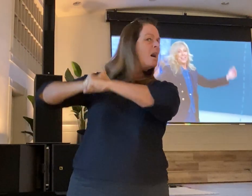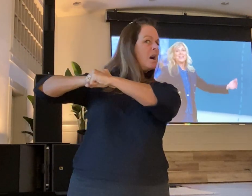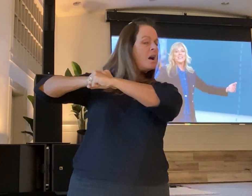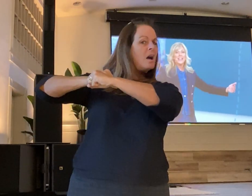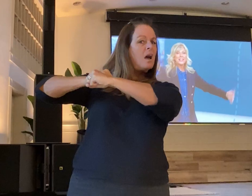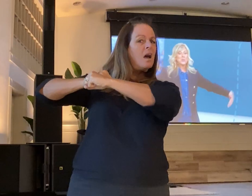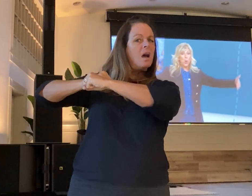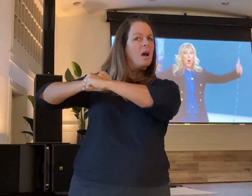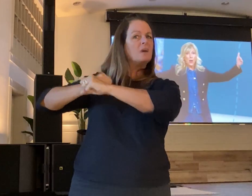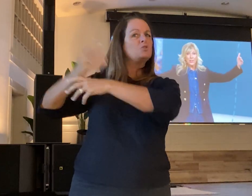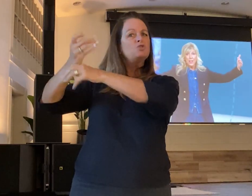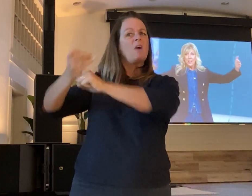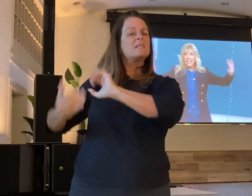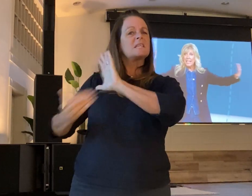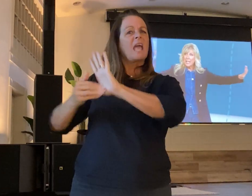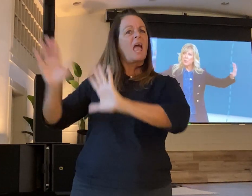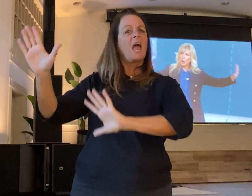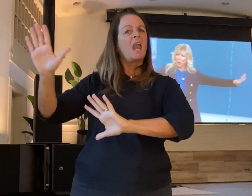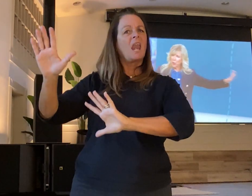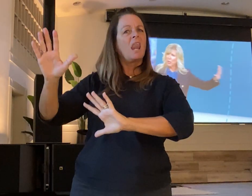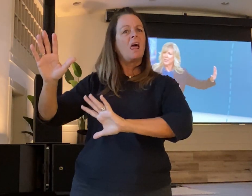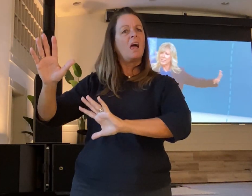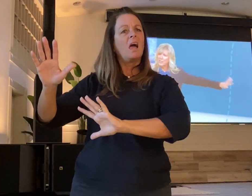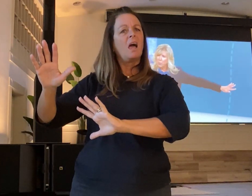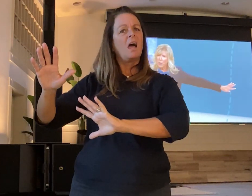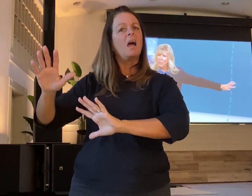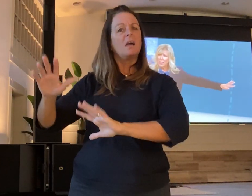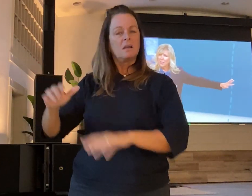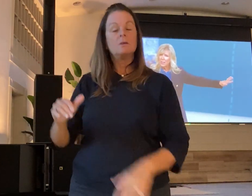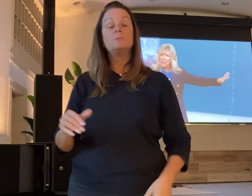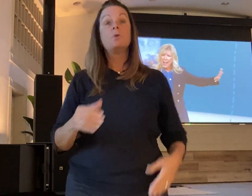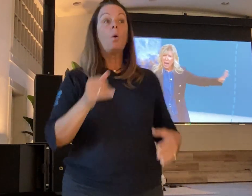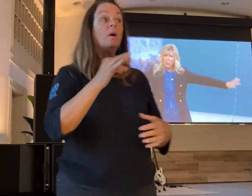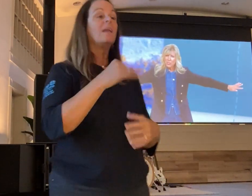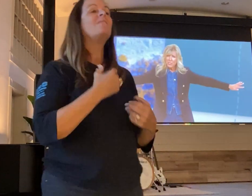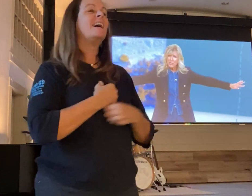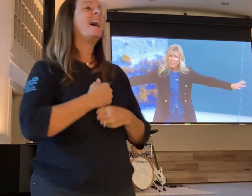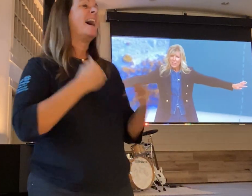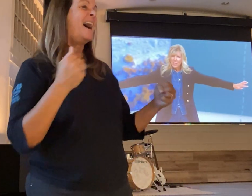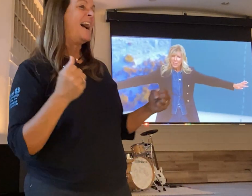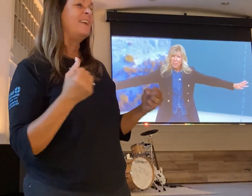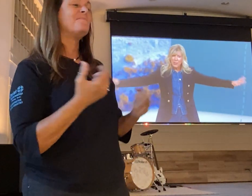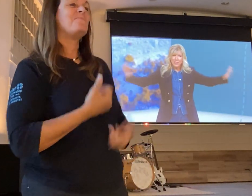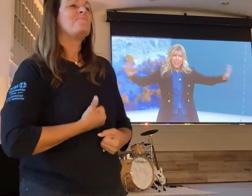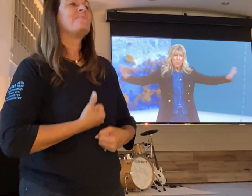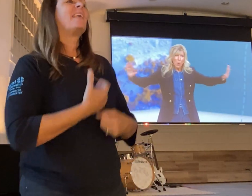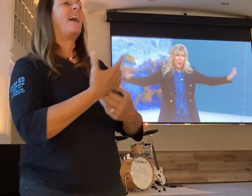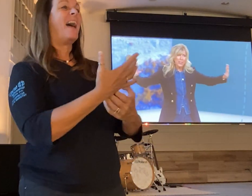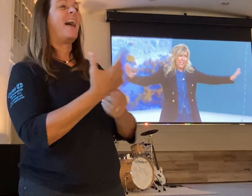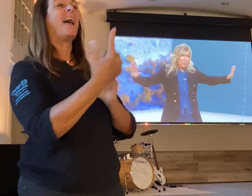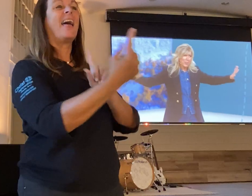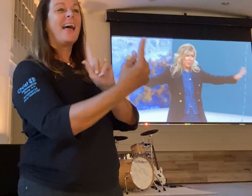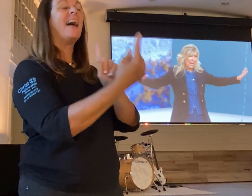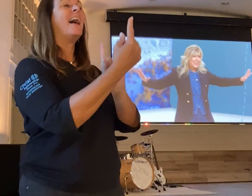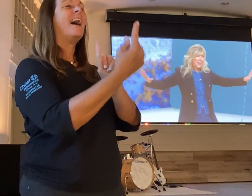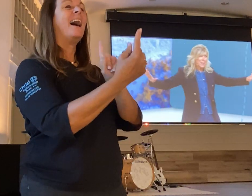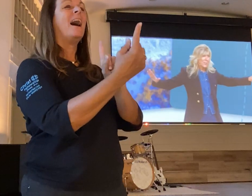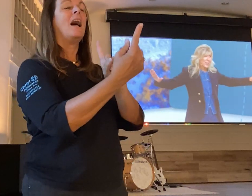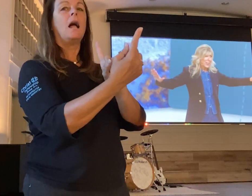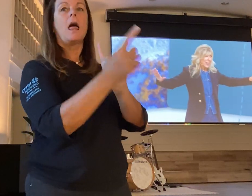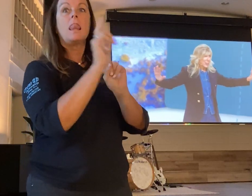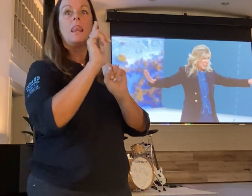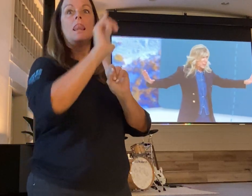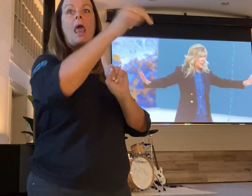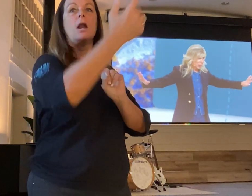walls. And these walls, they keep the hurt and the disappointment out. But the same walls that keep out the